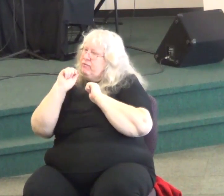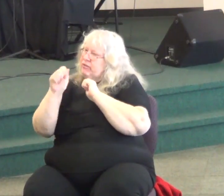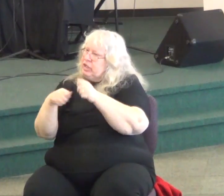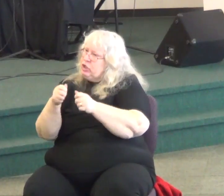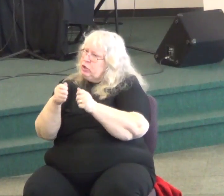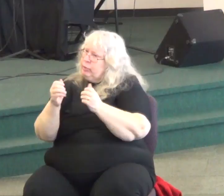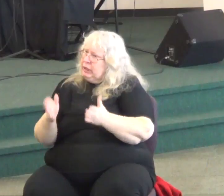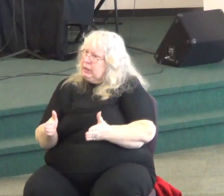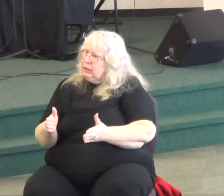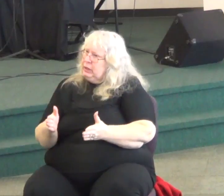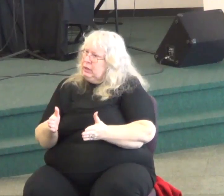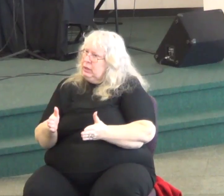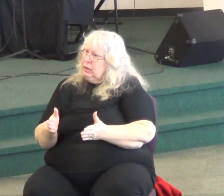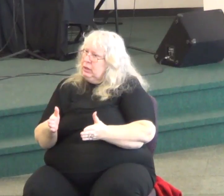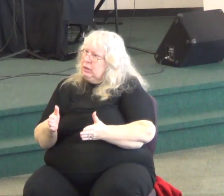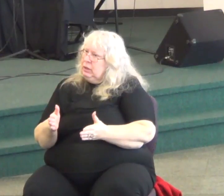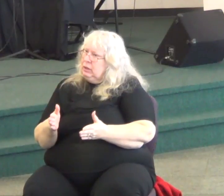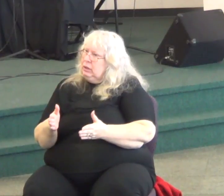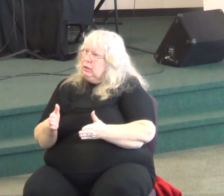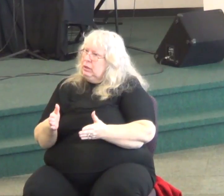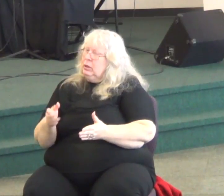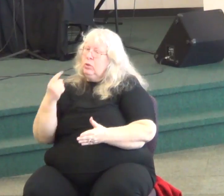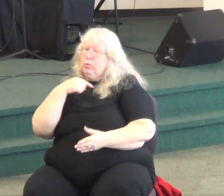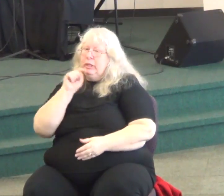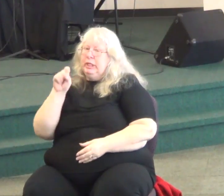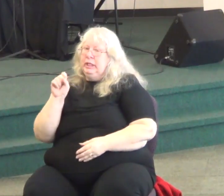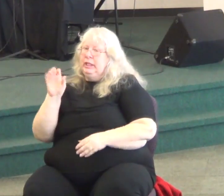them, Jesus will clean them.